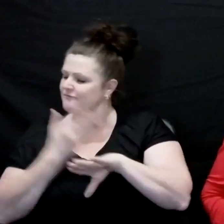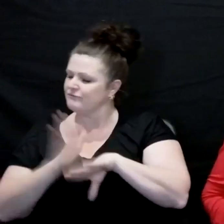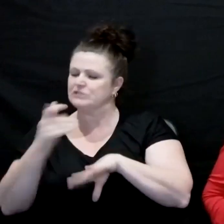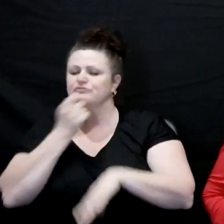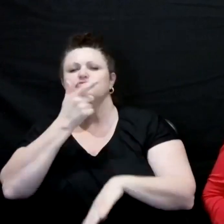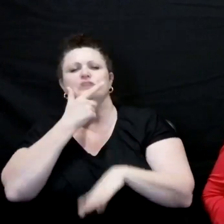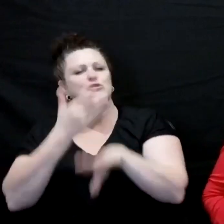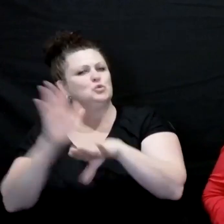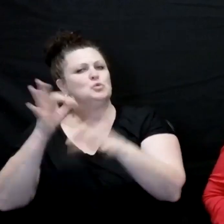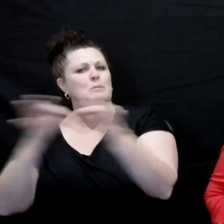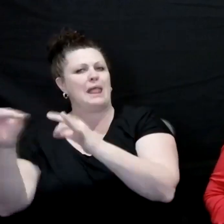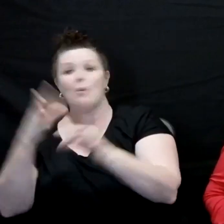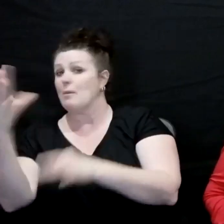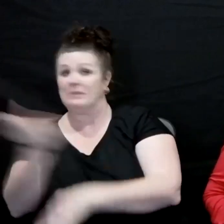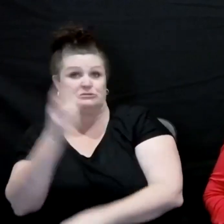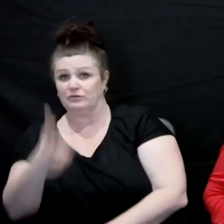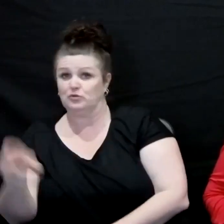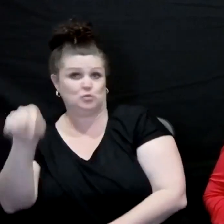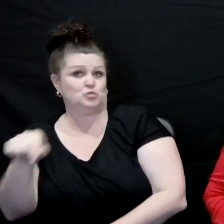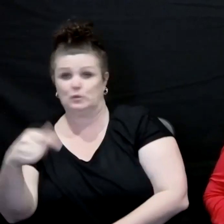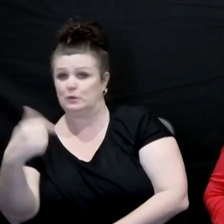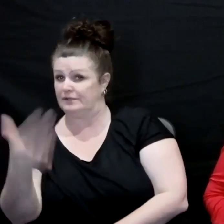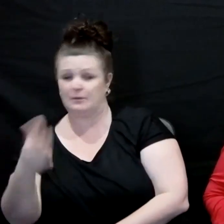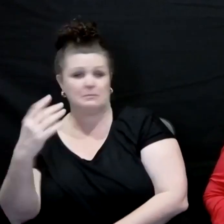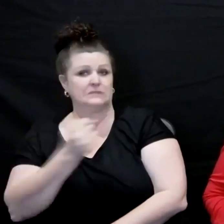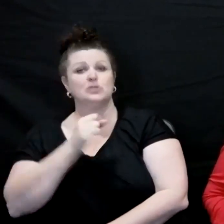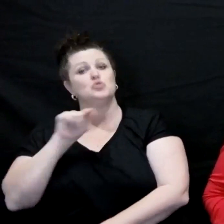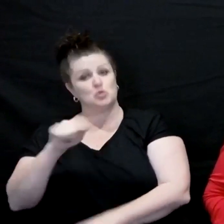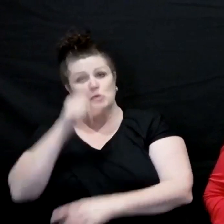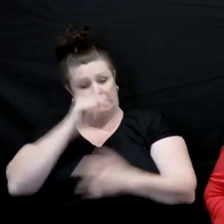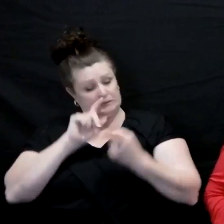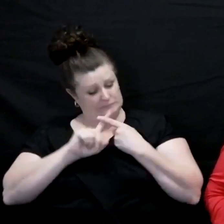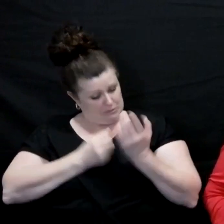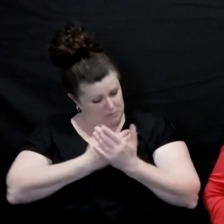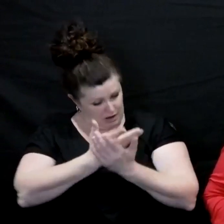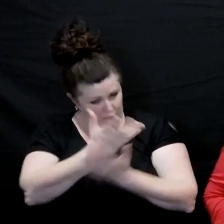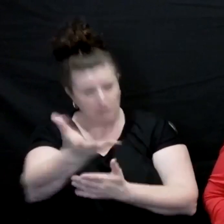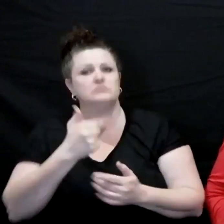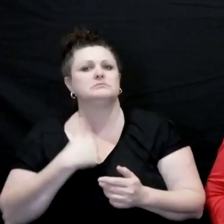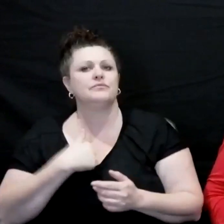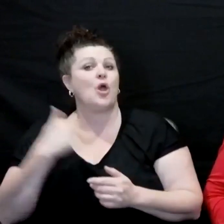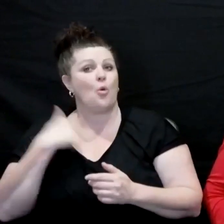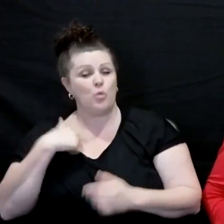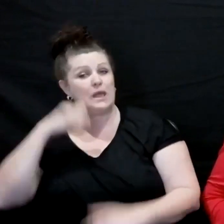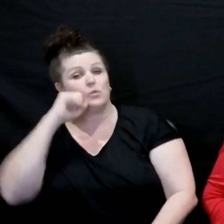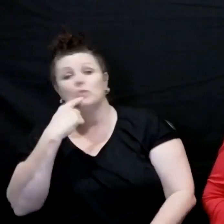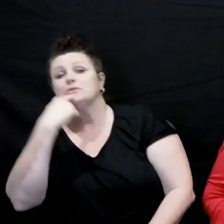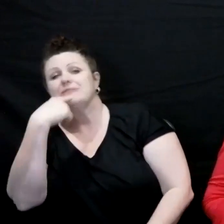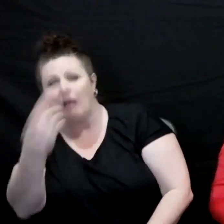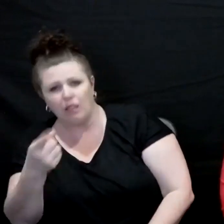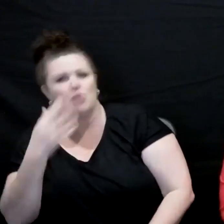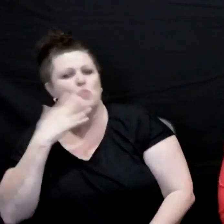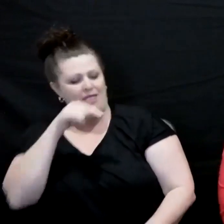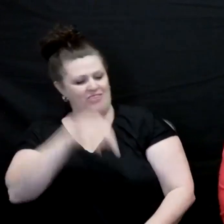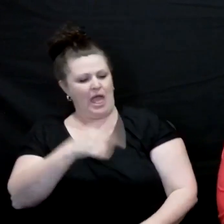plan if you're successful for a review. We have to do that. So that plan will end. You will know when it ends. We will talk to you about that, and you'll